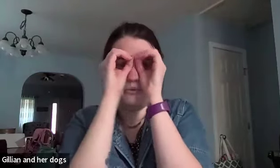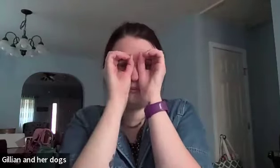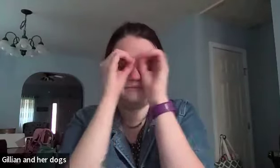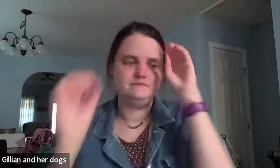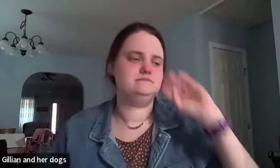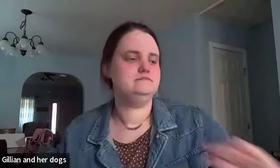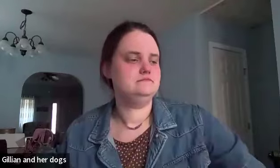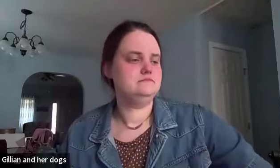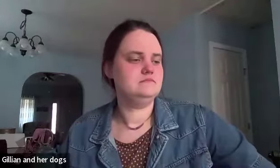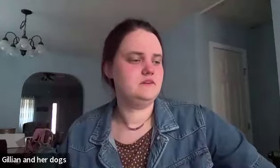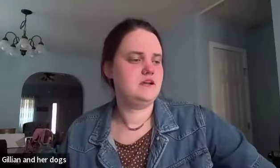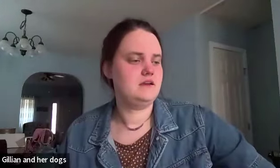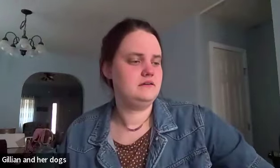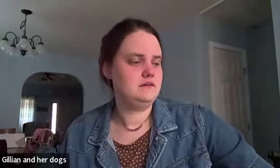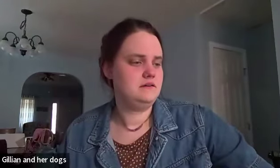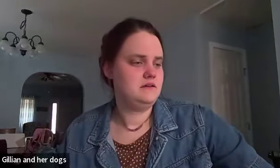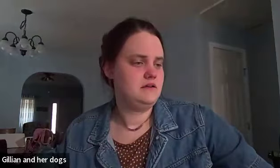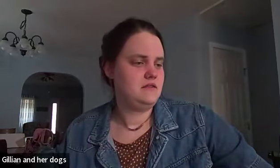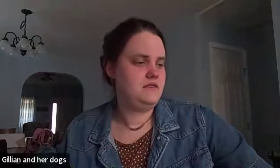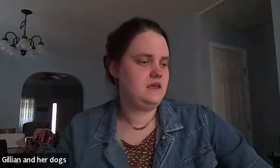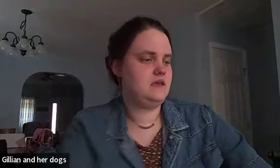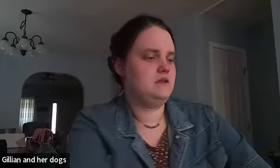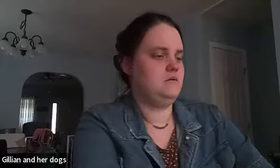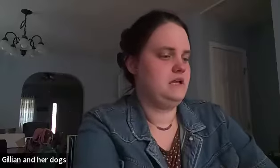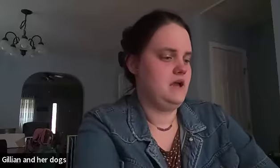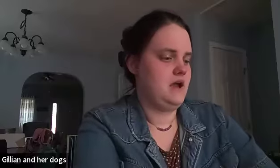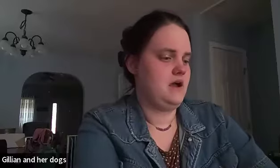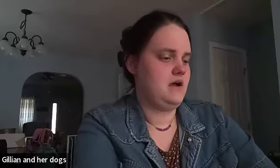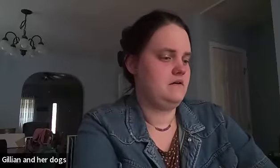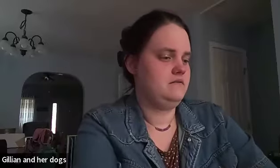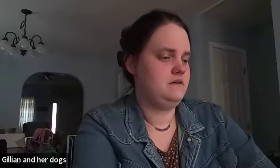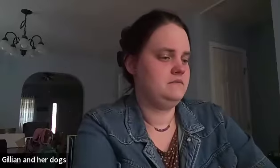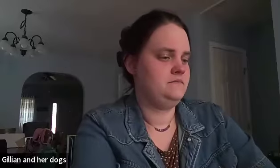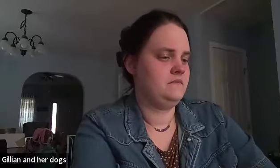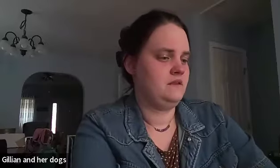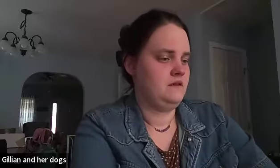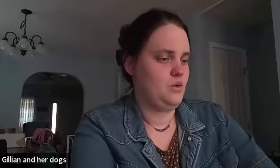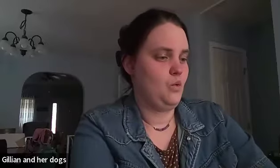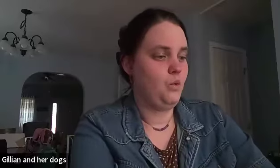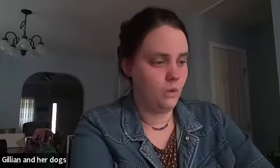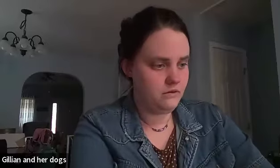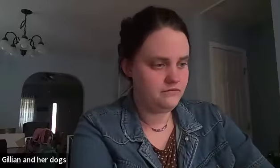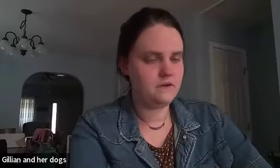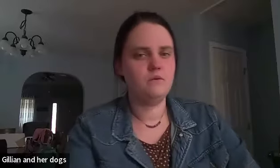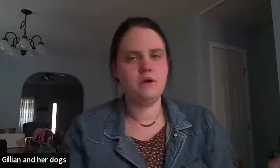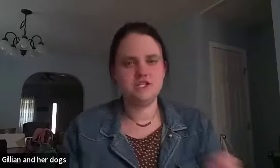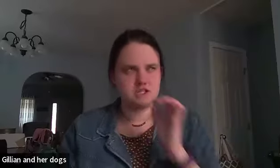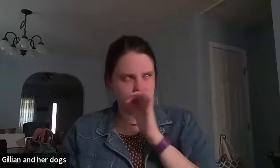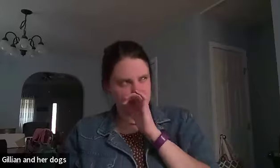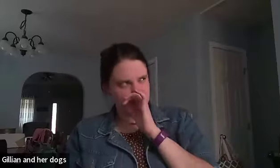Owl. Okay. Then we have wolf, which